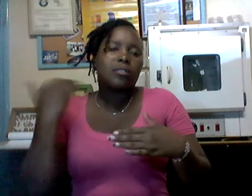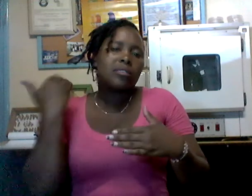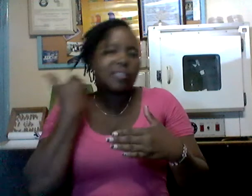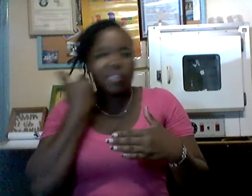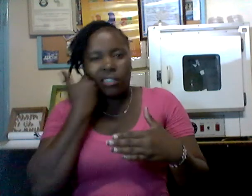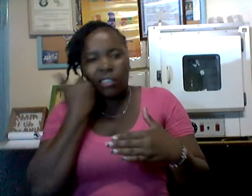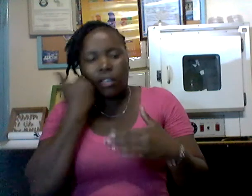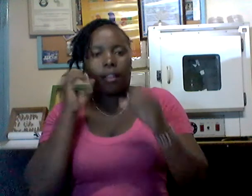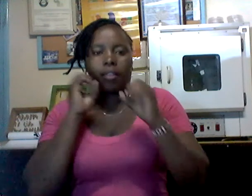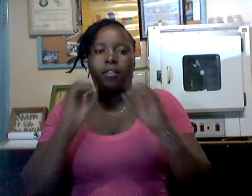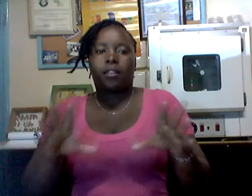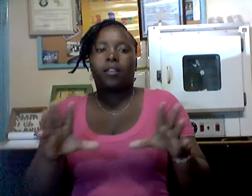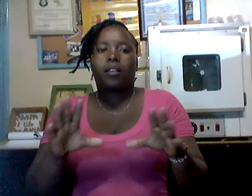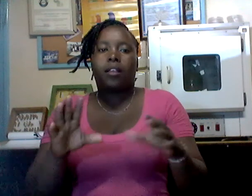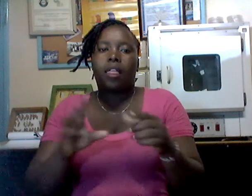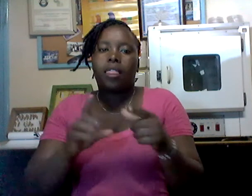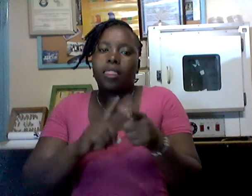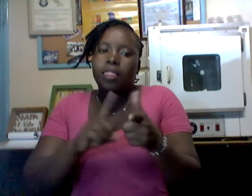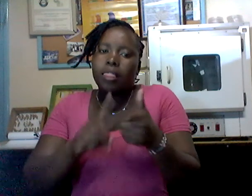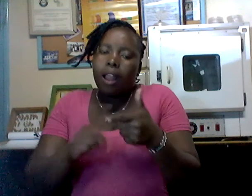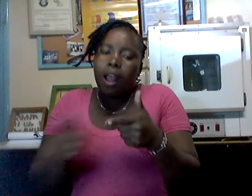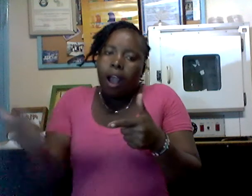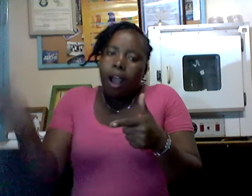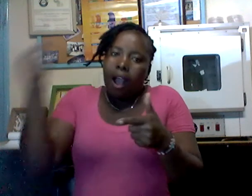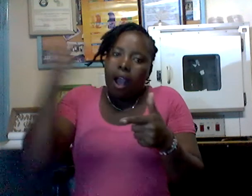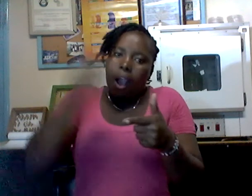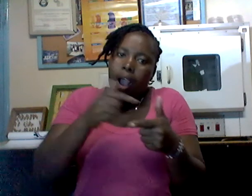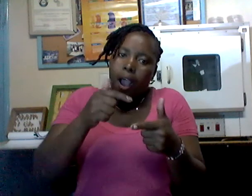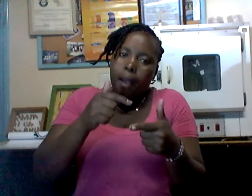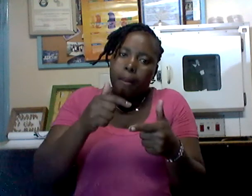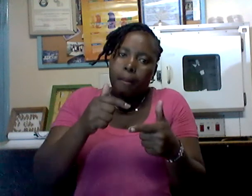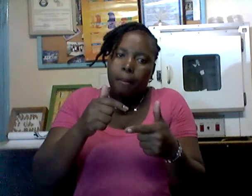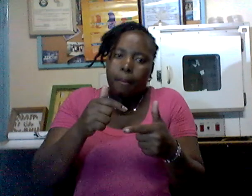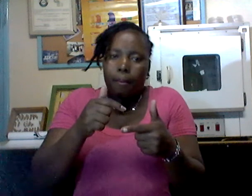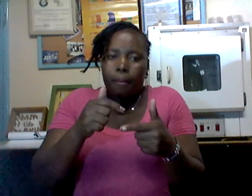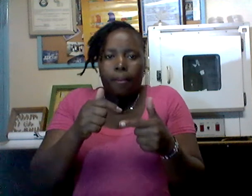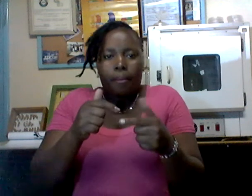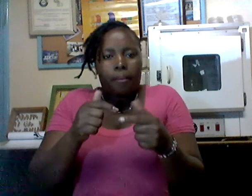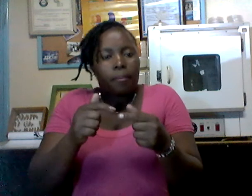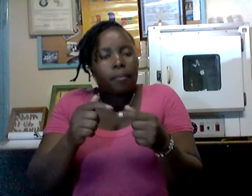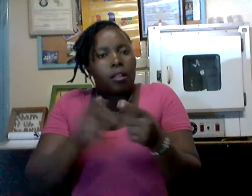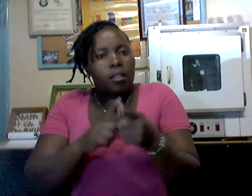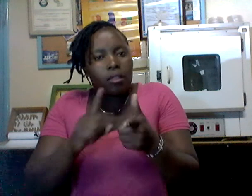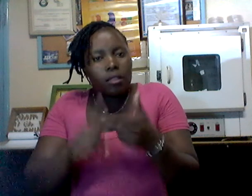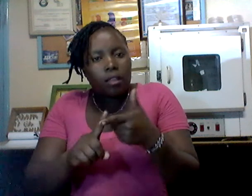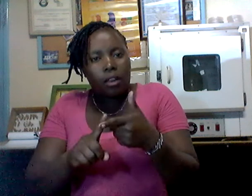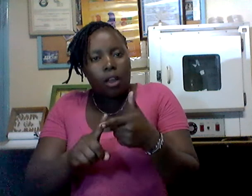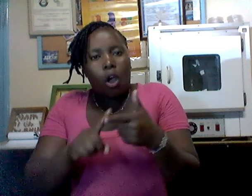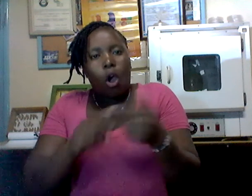learn that the course of the fire was a lamp that had fallen on the sofa.